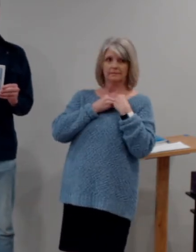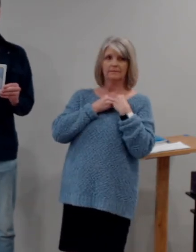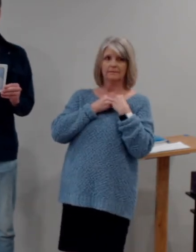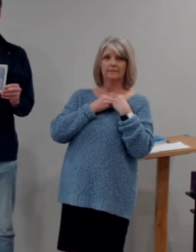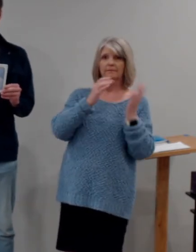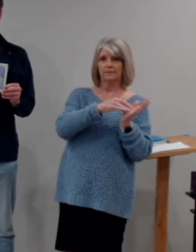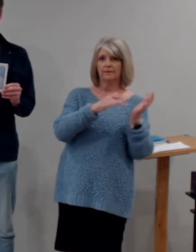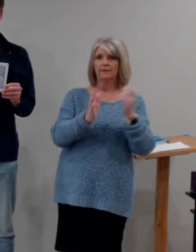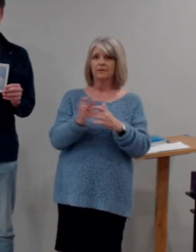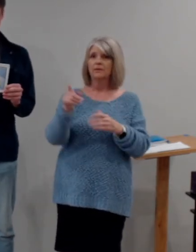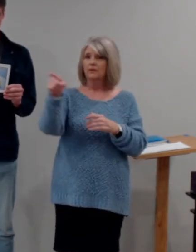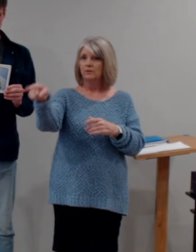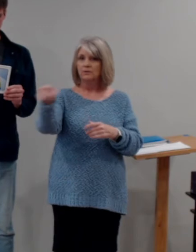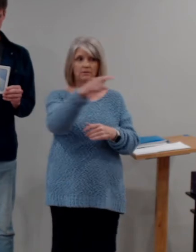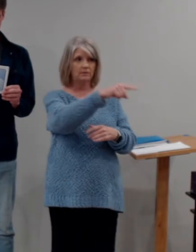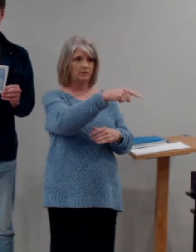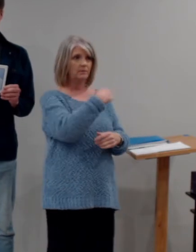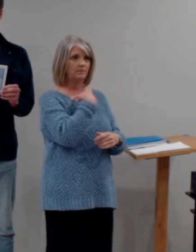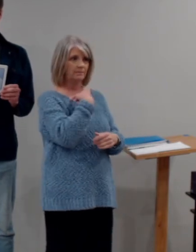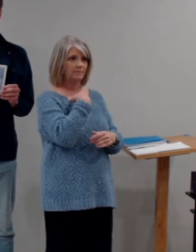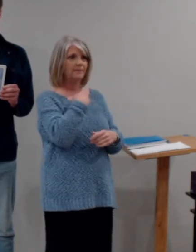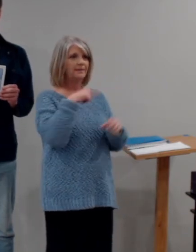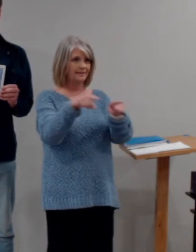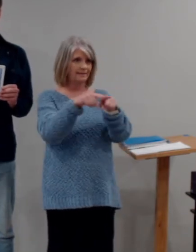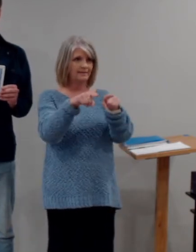You, me, receive Jesus same.